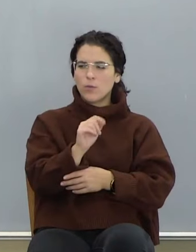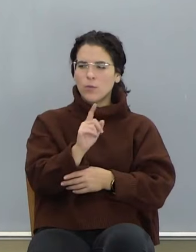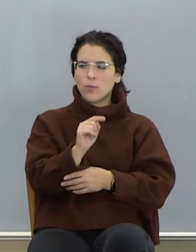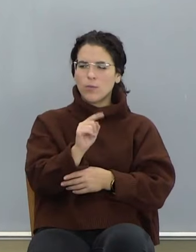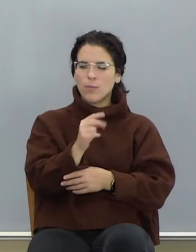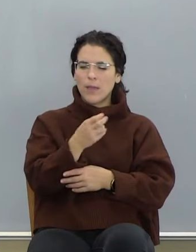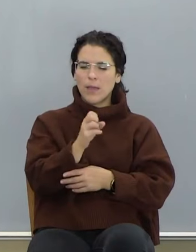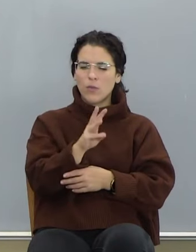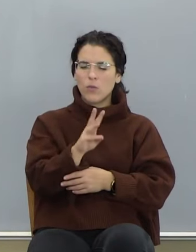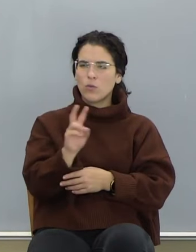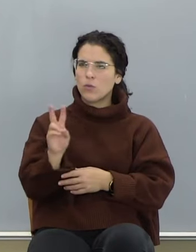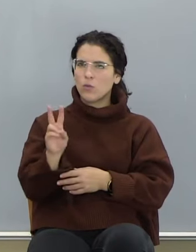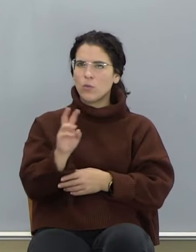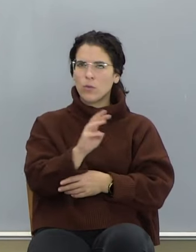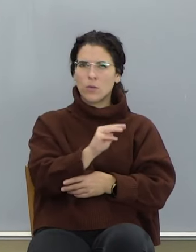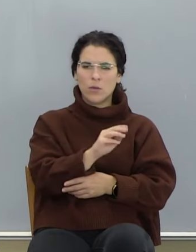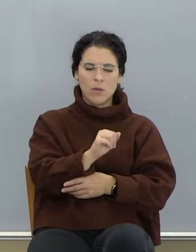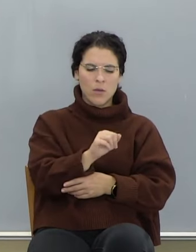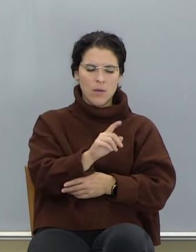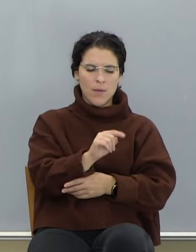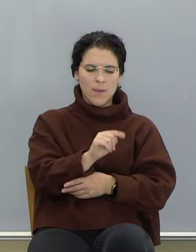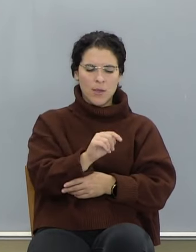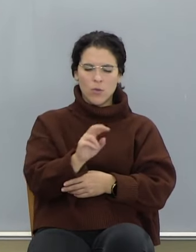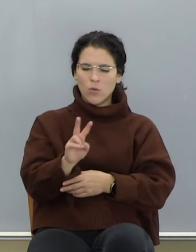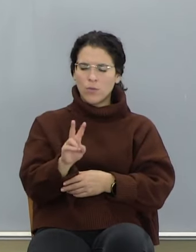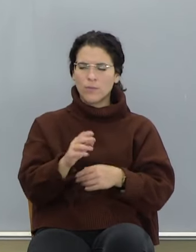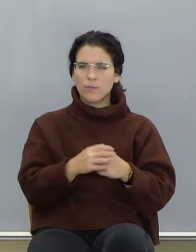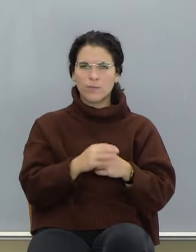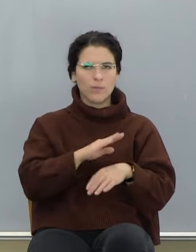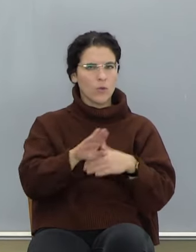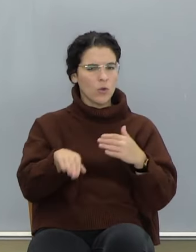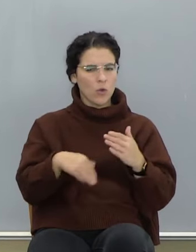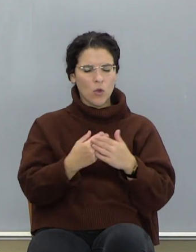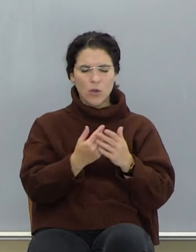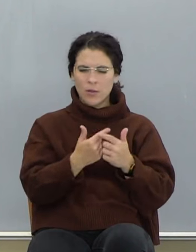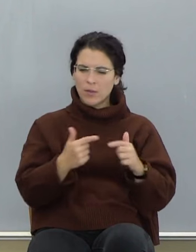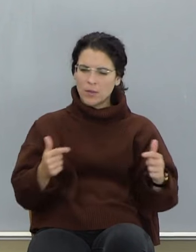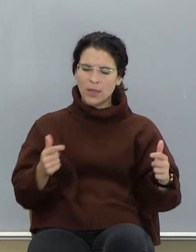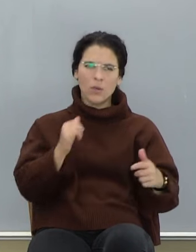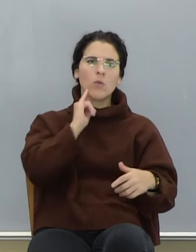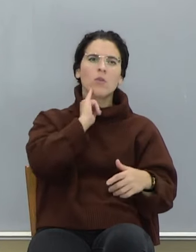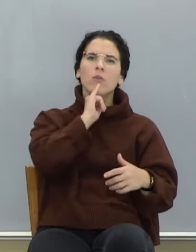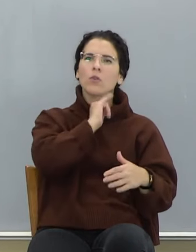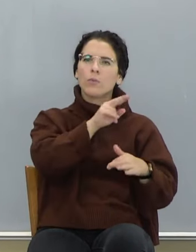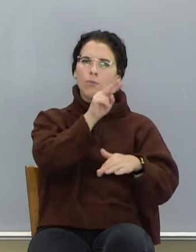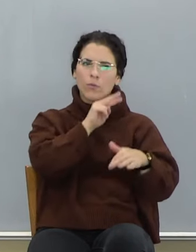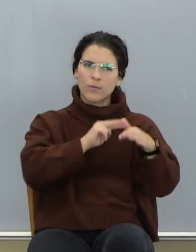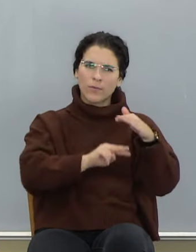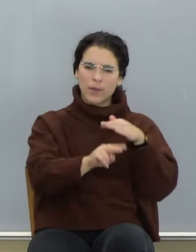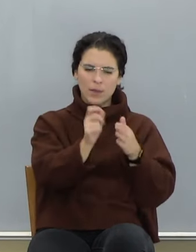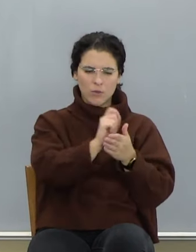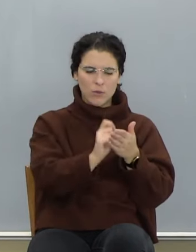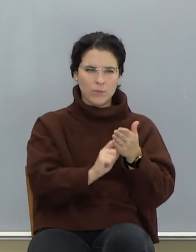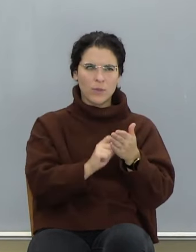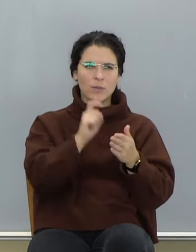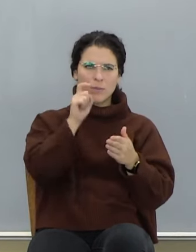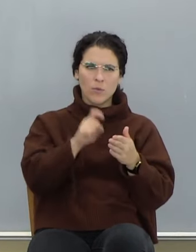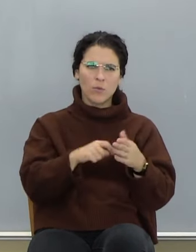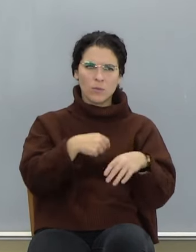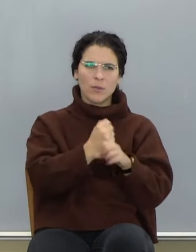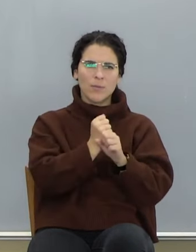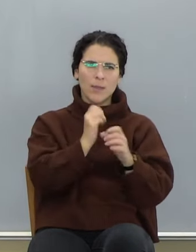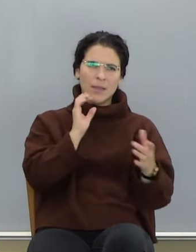2. And all of this language in Israel's prophetic scriptures are intended to make connections,